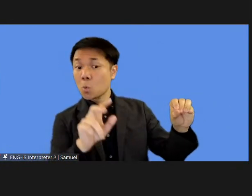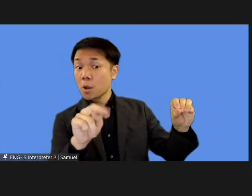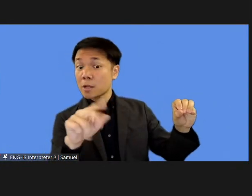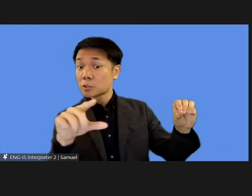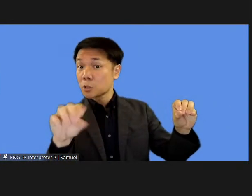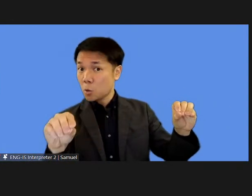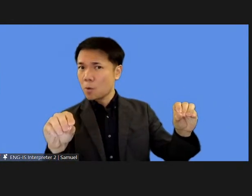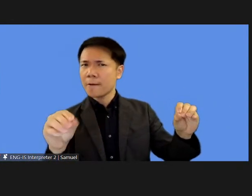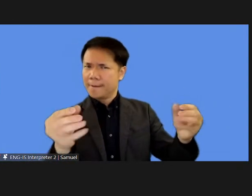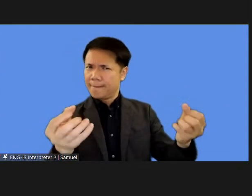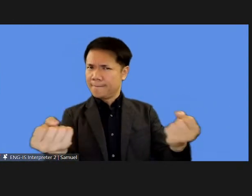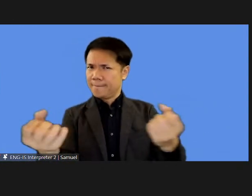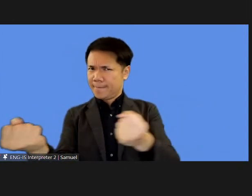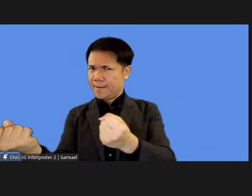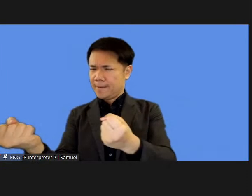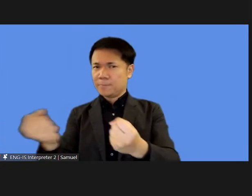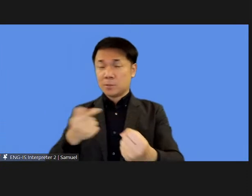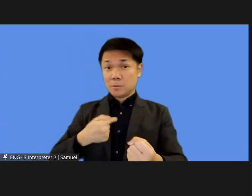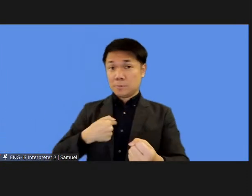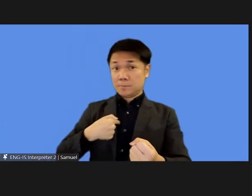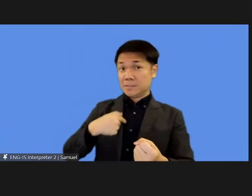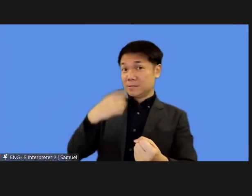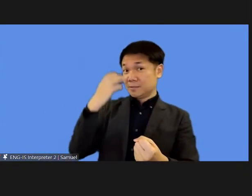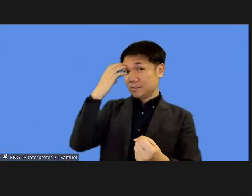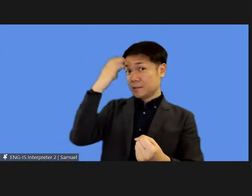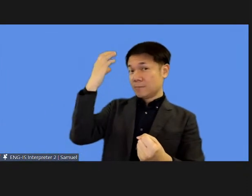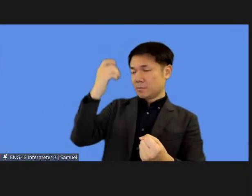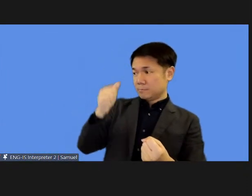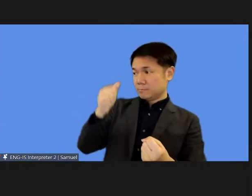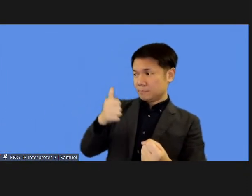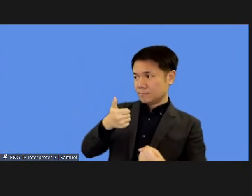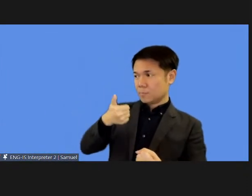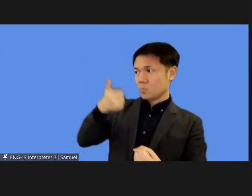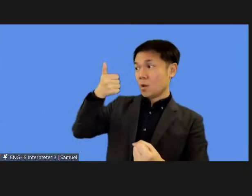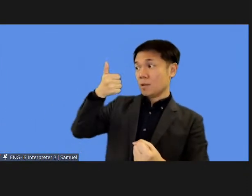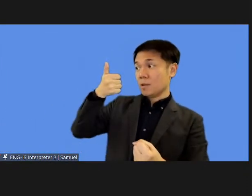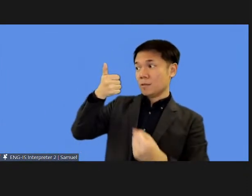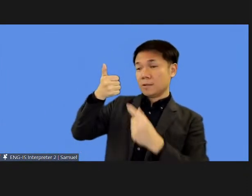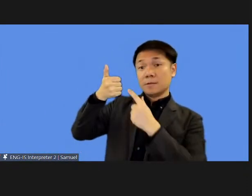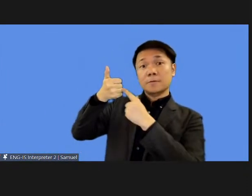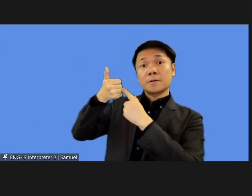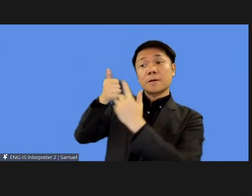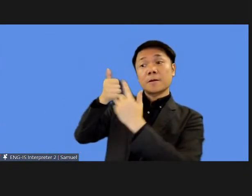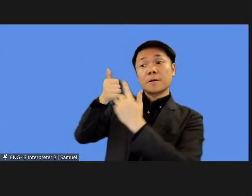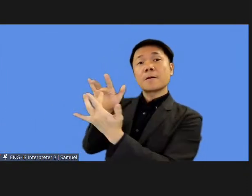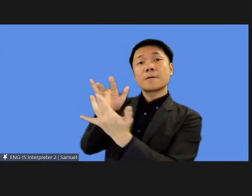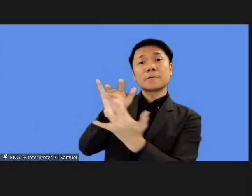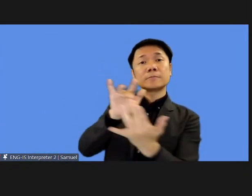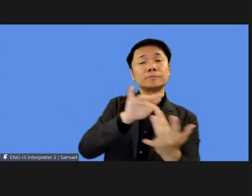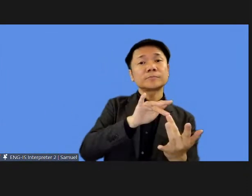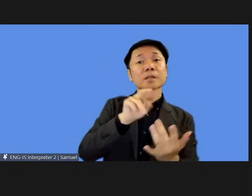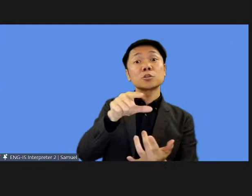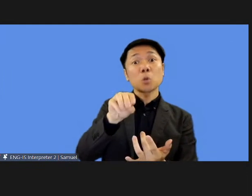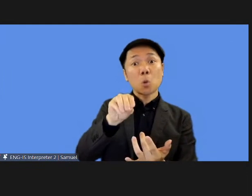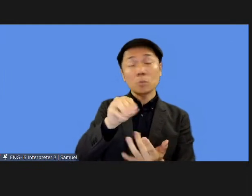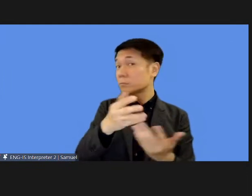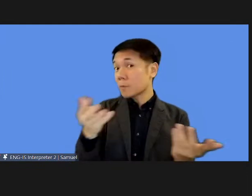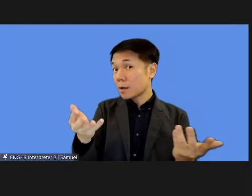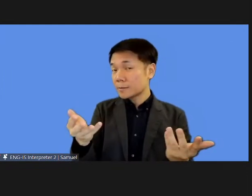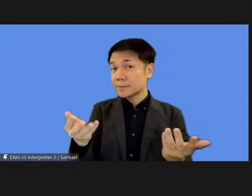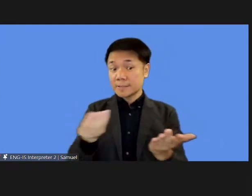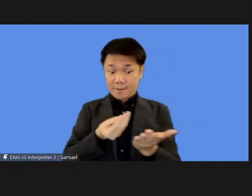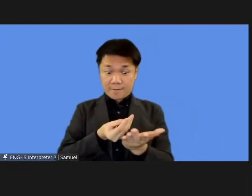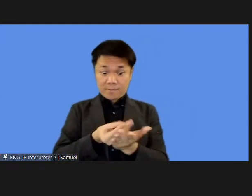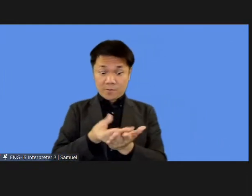them, and have them contribute towards the analysis of the results we've